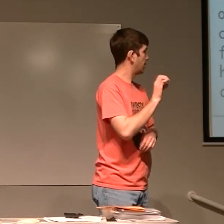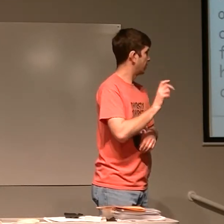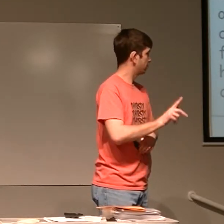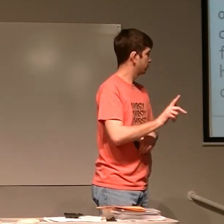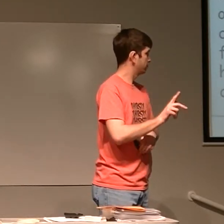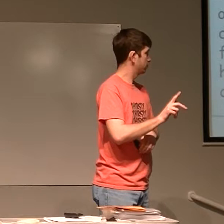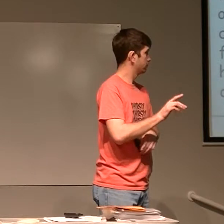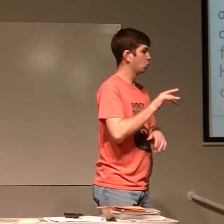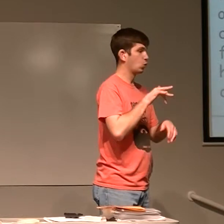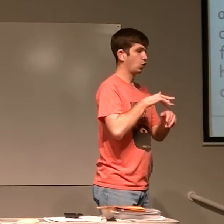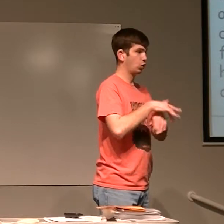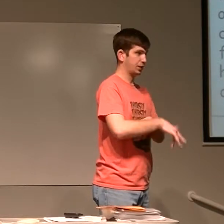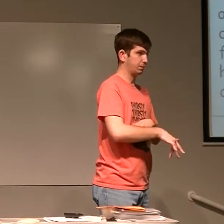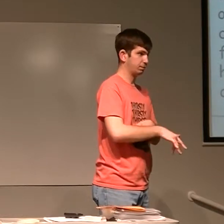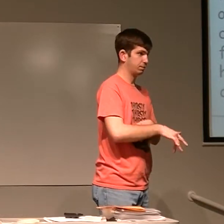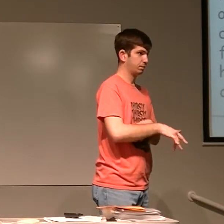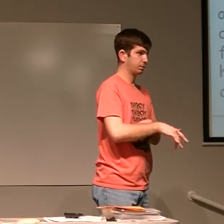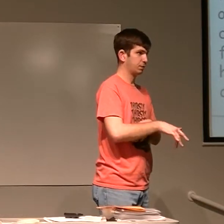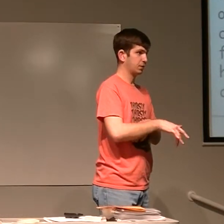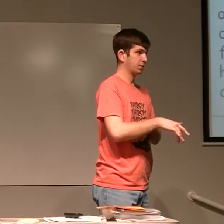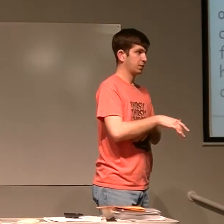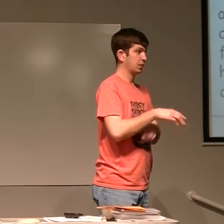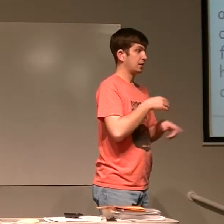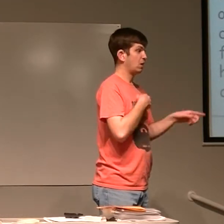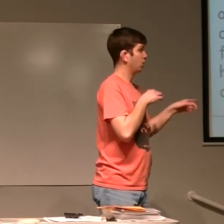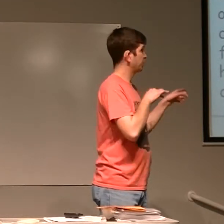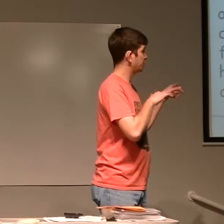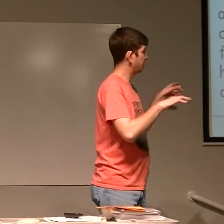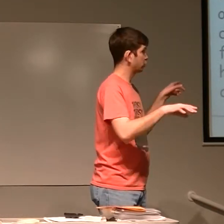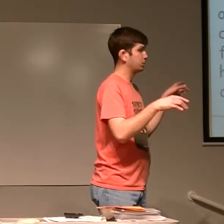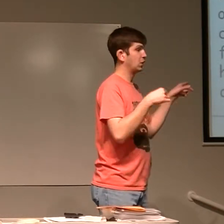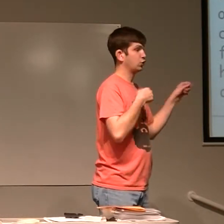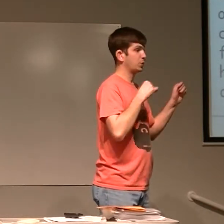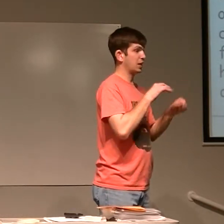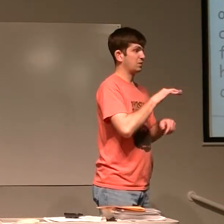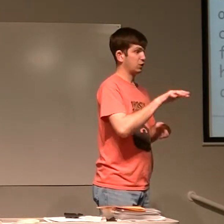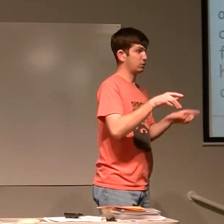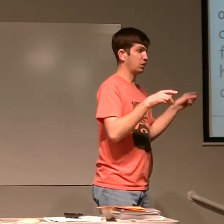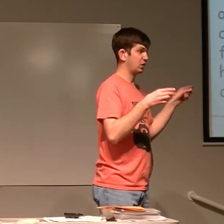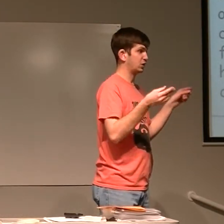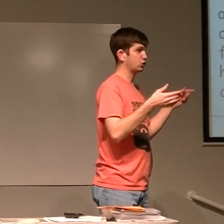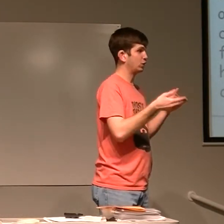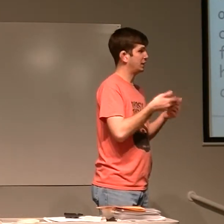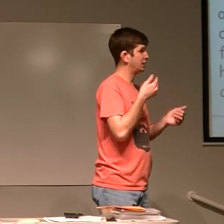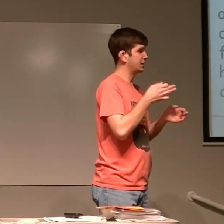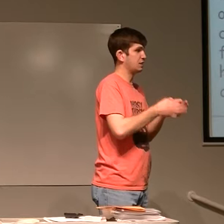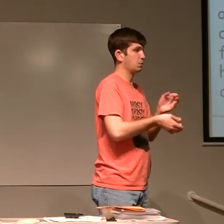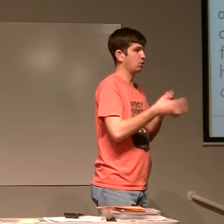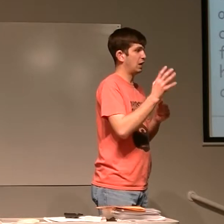bank, early. Now, these finger spells, you can finger spell these. These are easy, simple 5